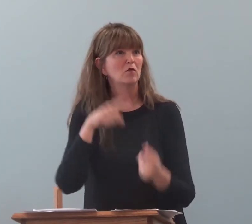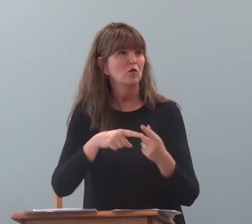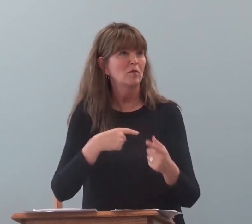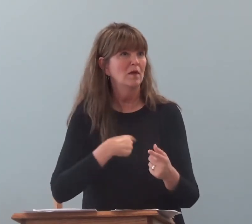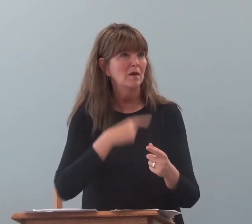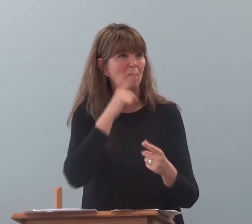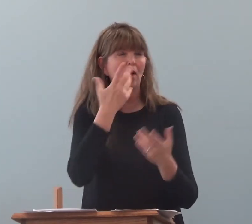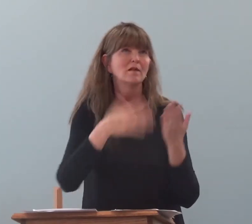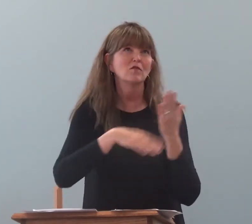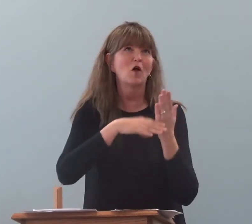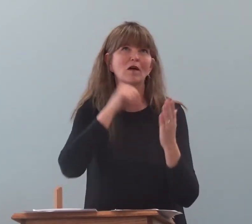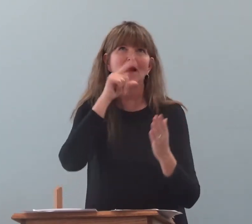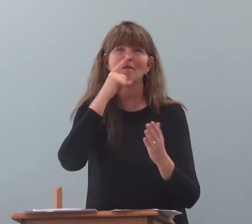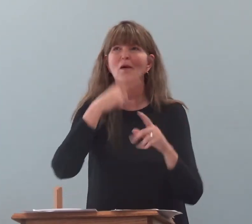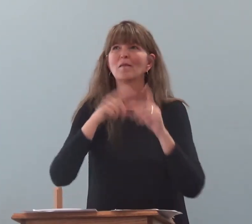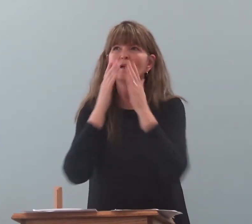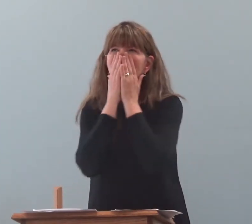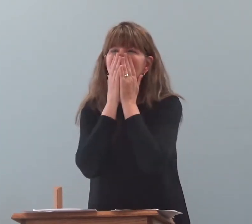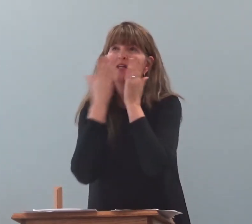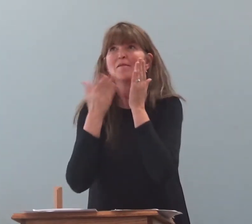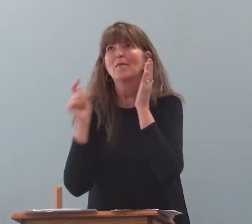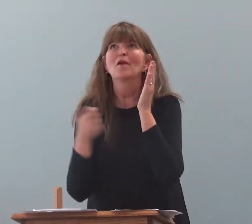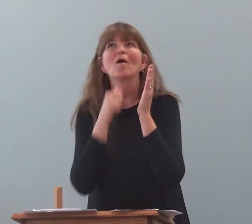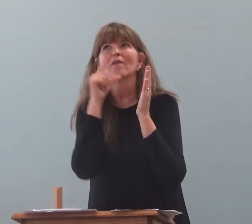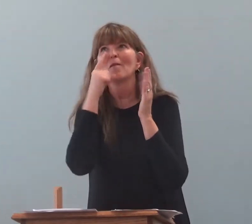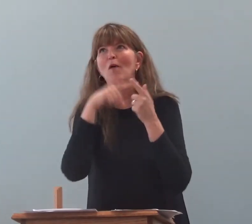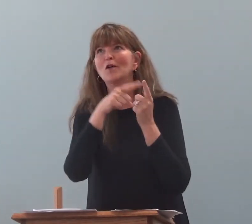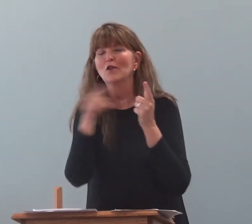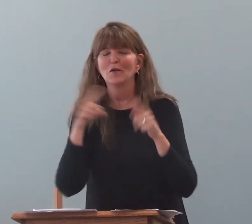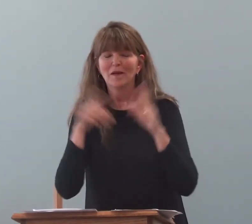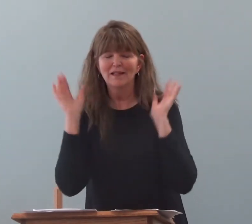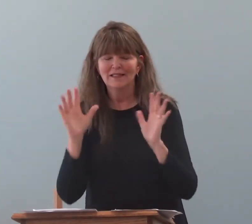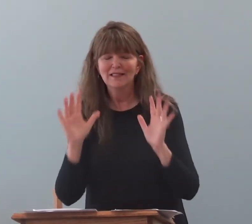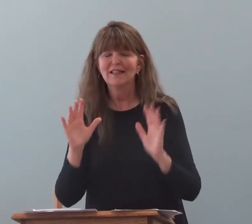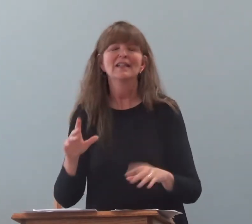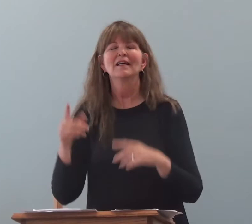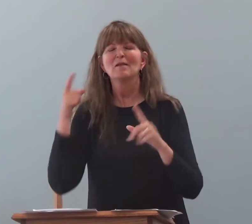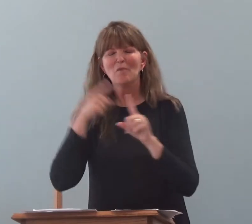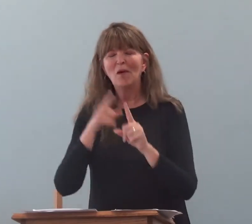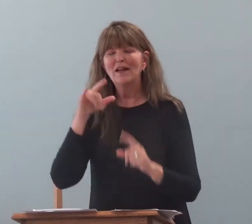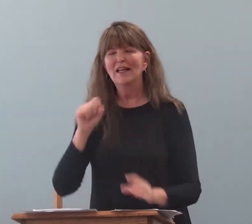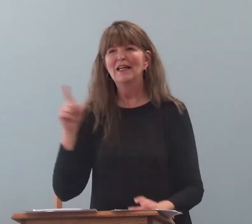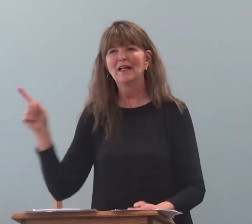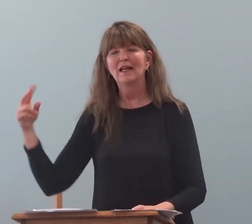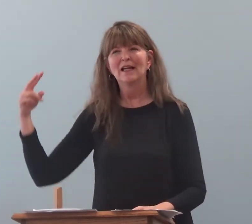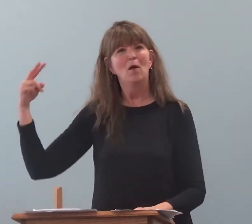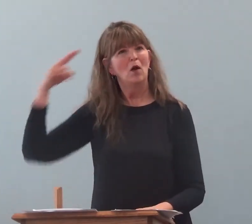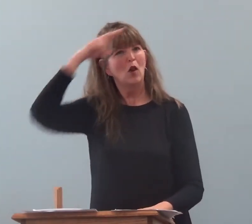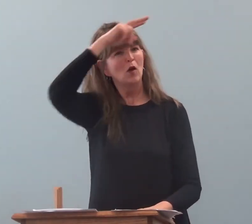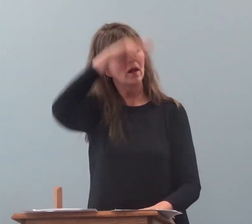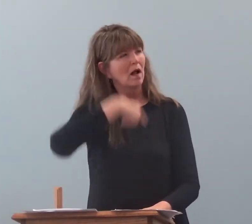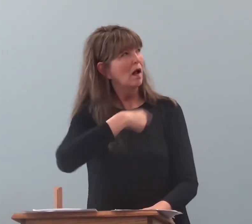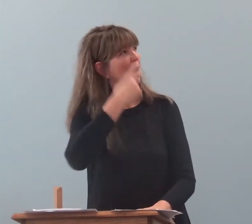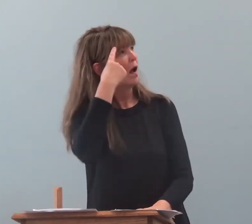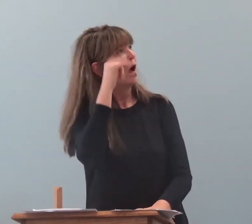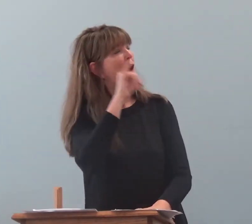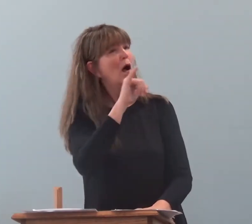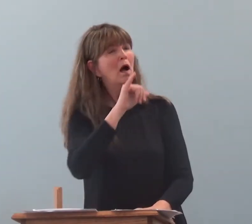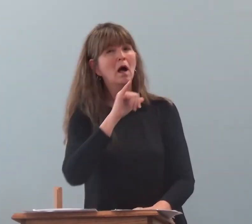golf. I don't remember what was on there. I mean, soccer's not boring, but golf maybe is not boring to y'all, but golf is boring to me. But anyway, I saw their eyes